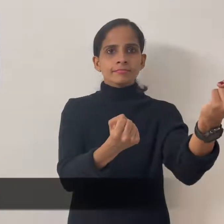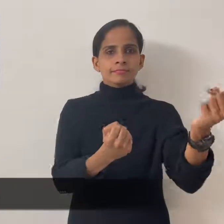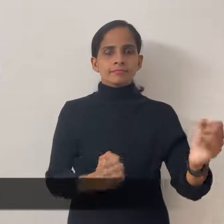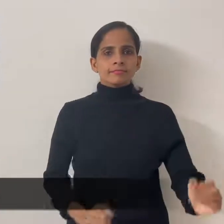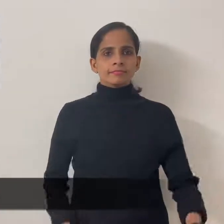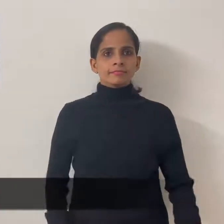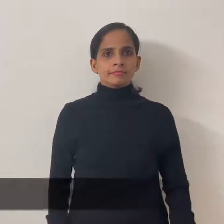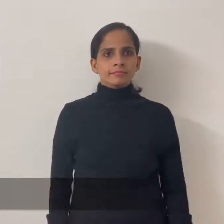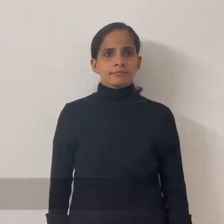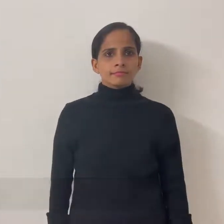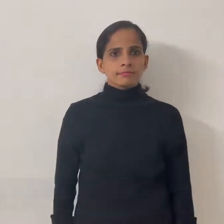sacrifice,